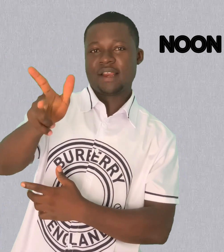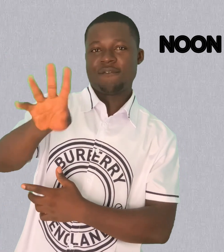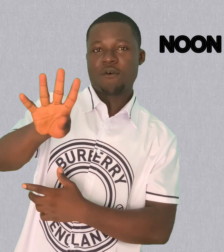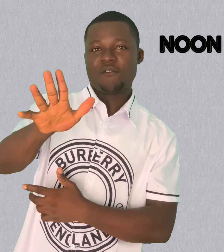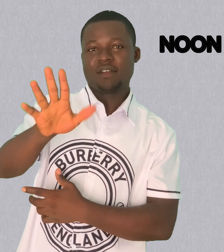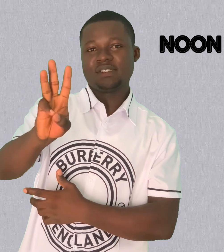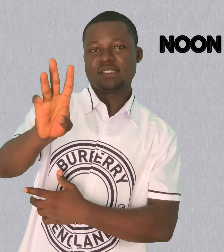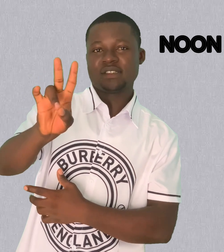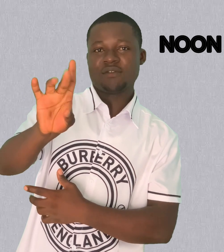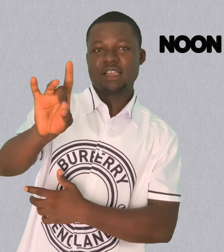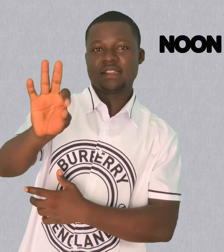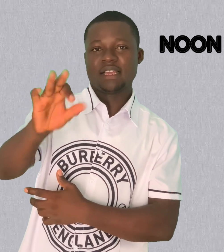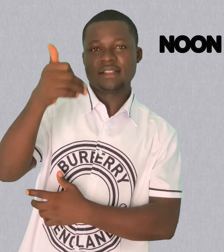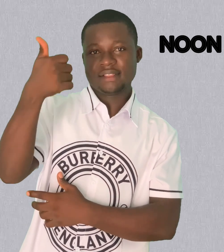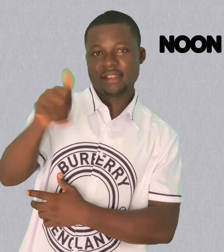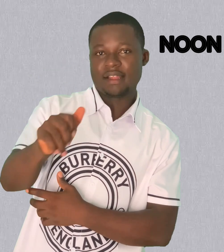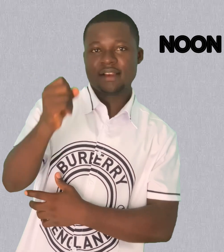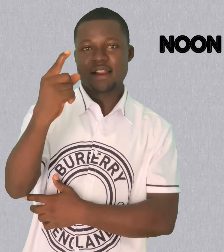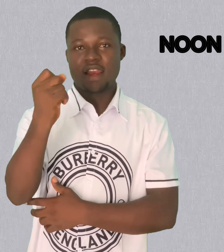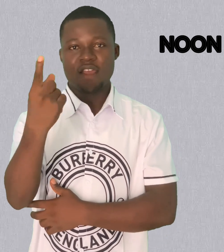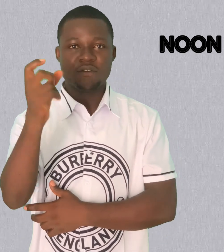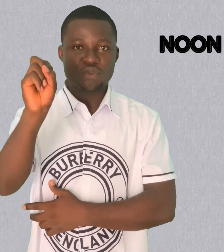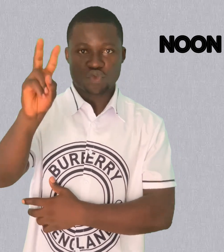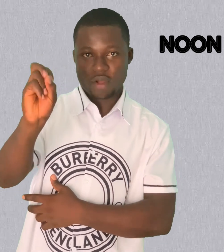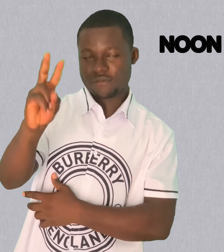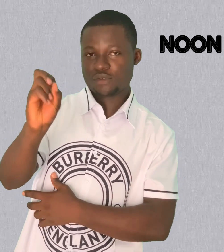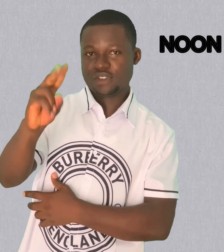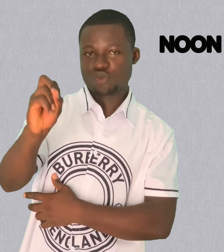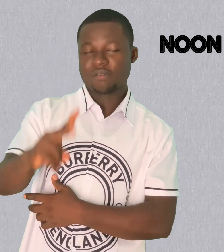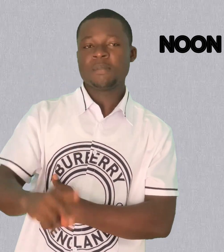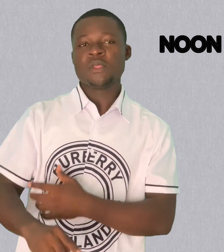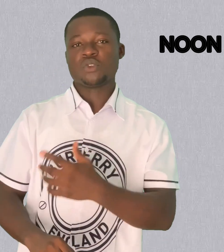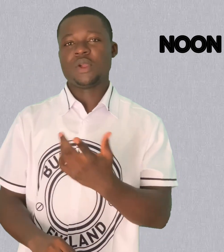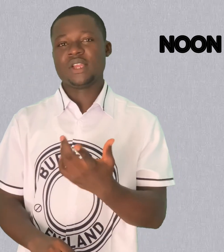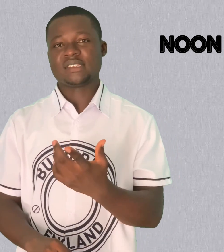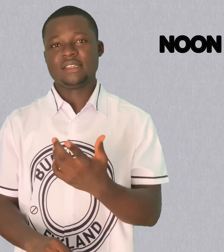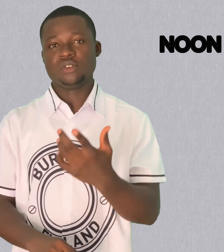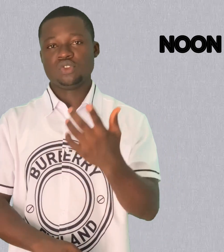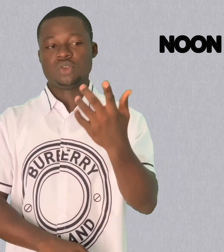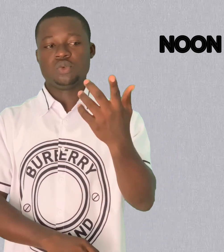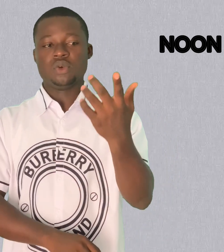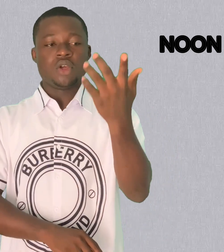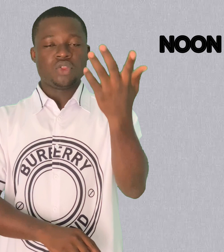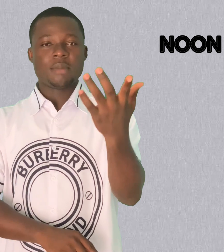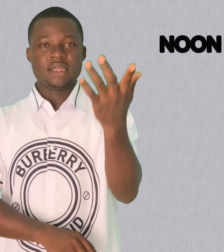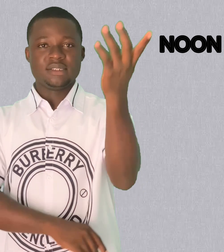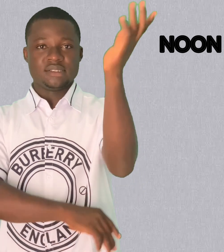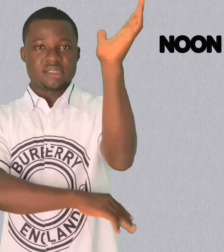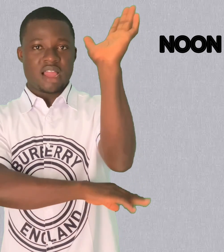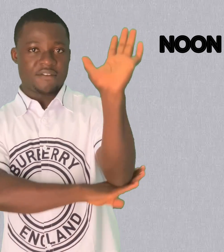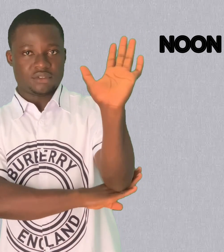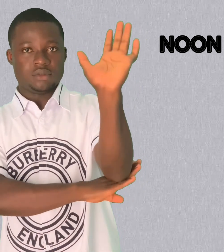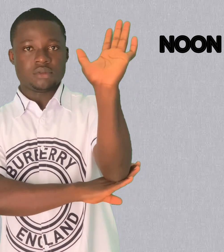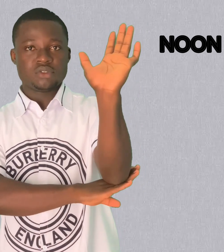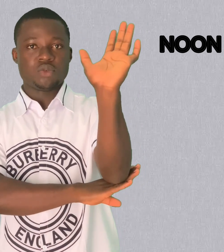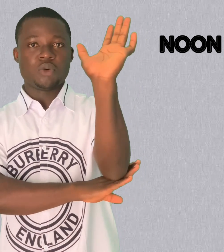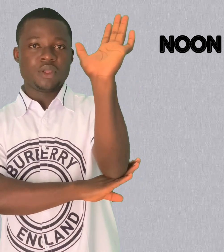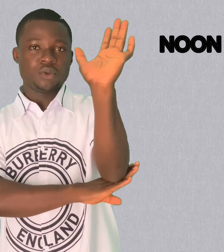4, 5, 6, 7, 8, 9, 10, 11, 12. So this 12. So when you are signing your noon, normally this is afternoon. So, but when you want to